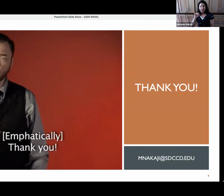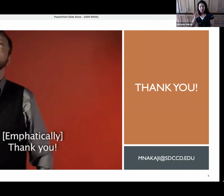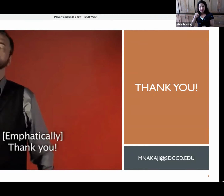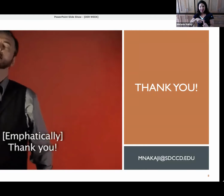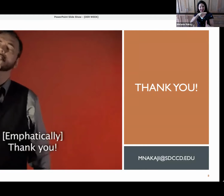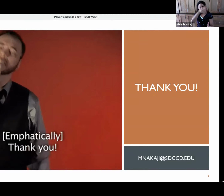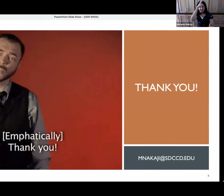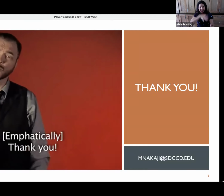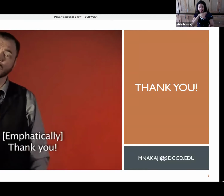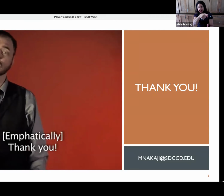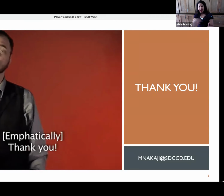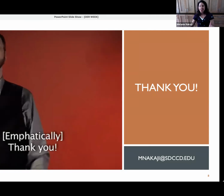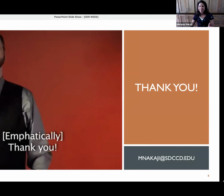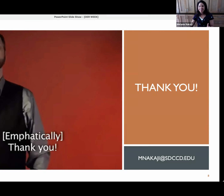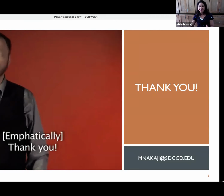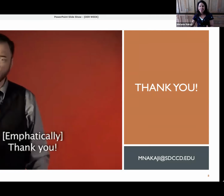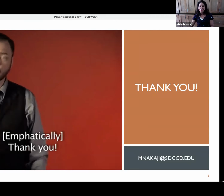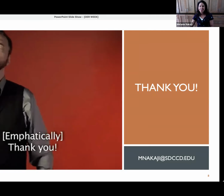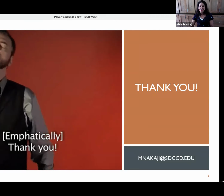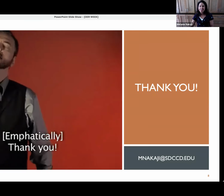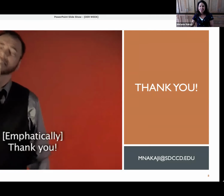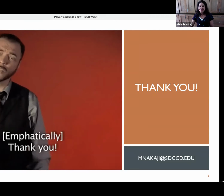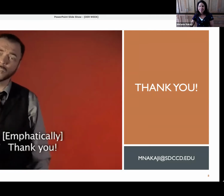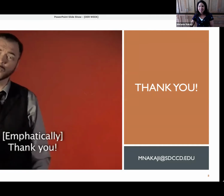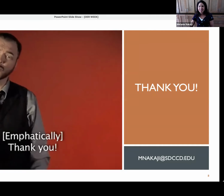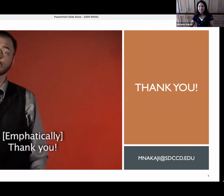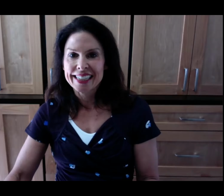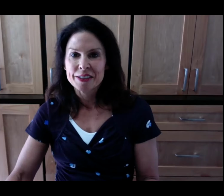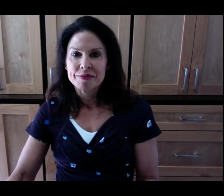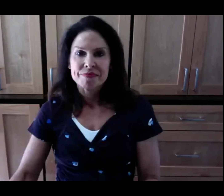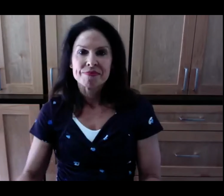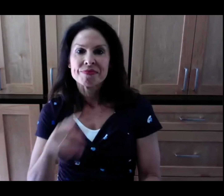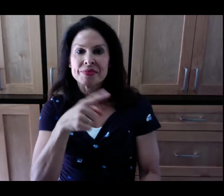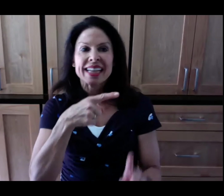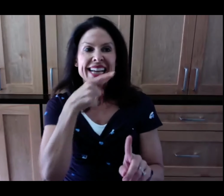shows them how to say thank you. So it's a GIF, and then here it is, the man signing thank you.